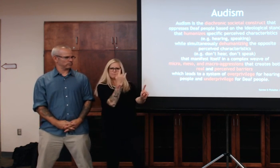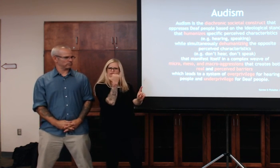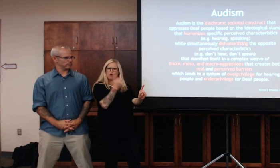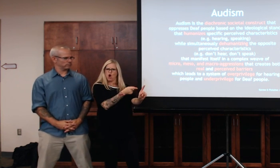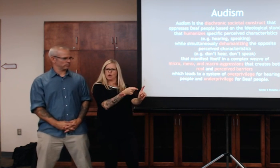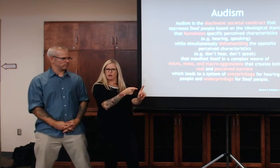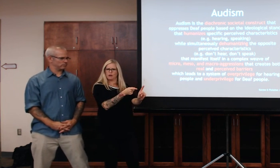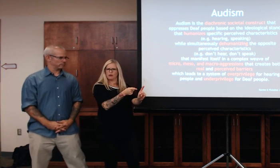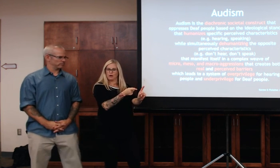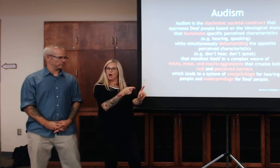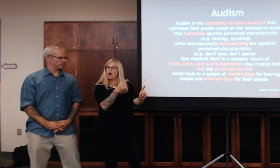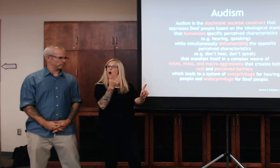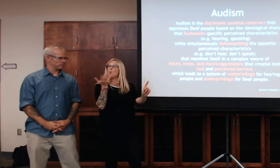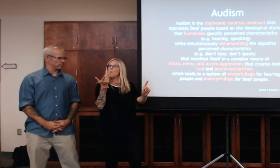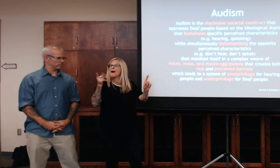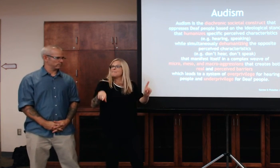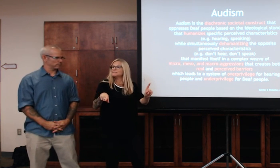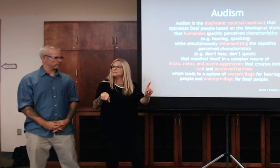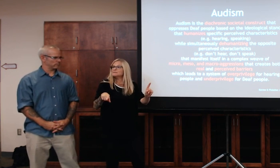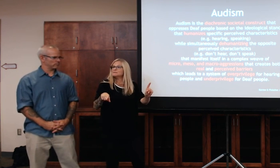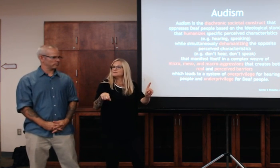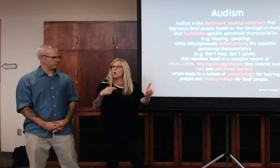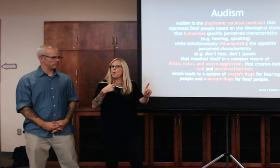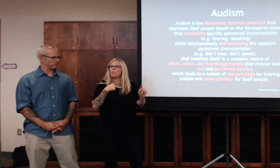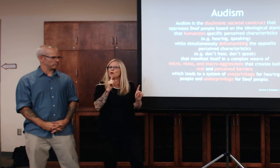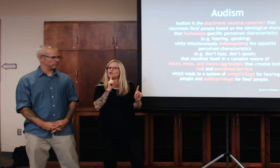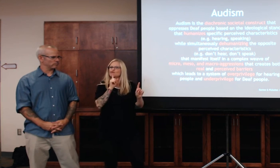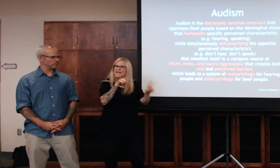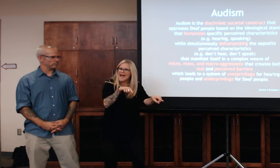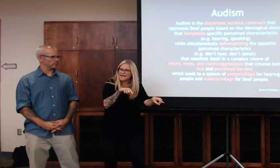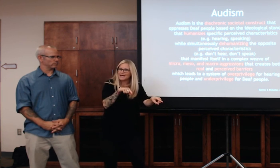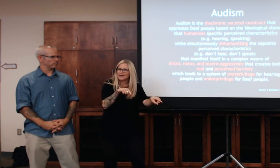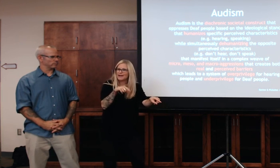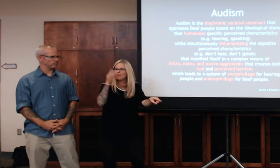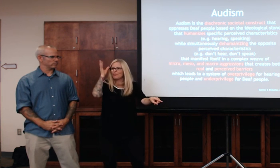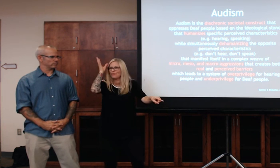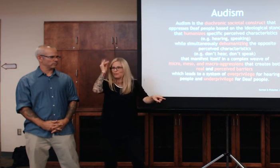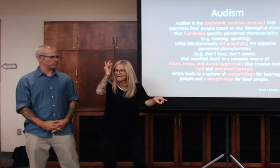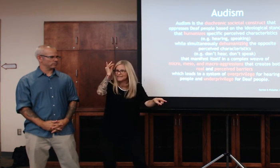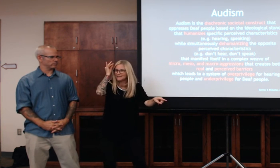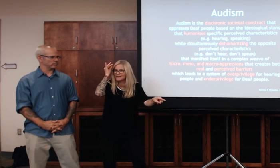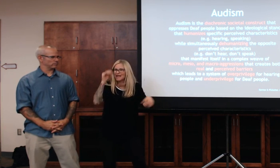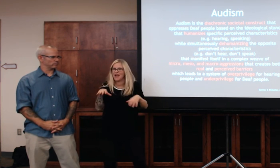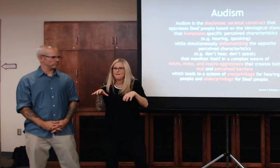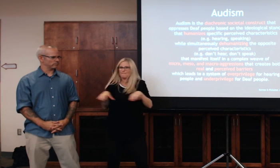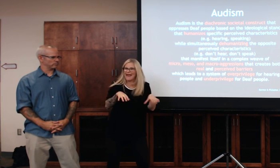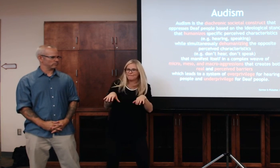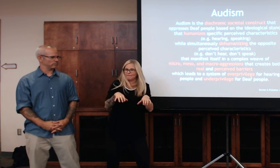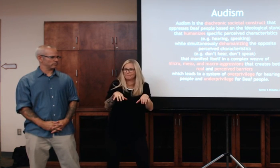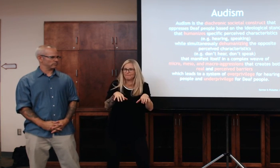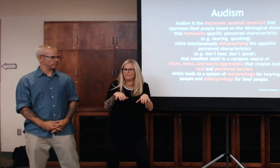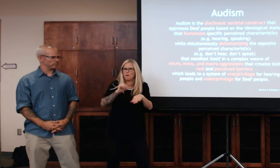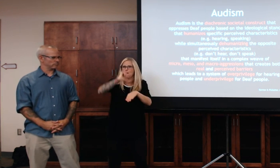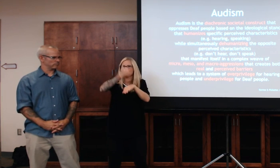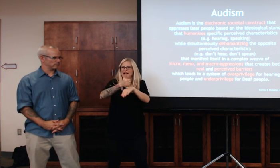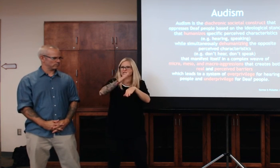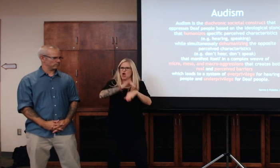Now, we see this person as there's something wrong. Now, what happens is that we react. We think and we behave based